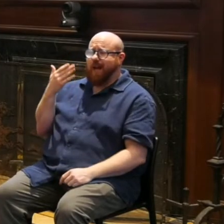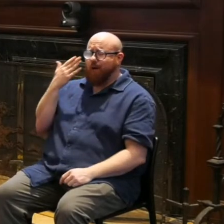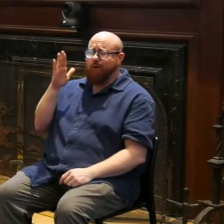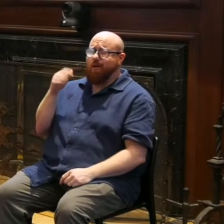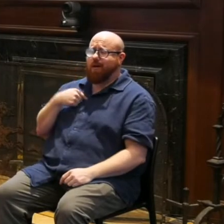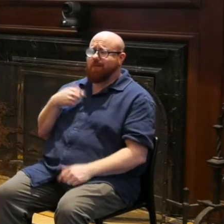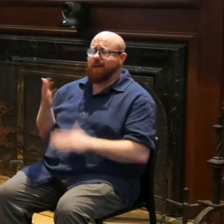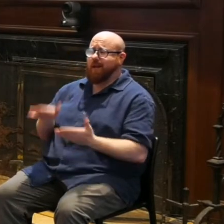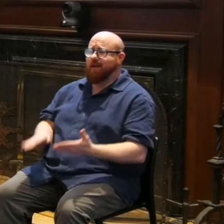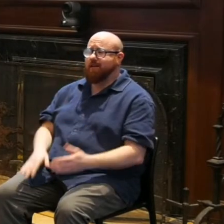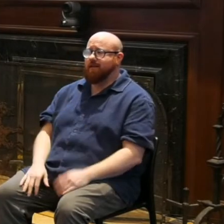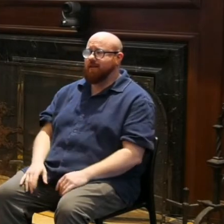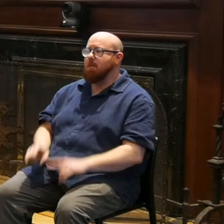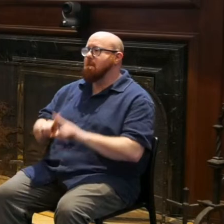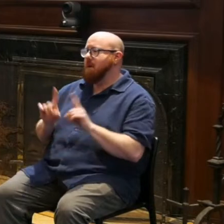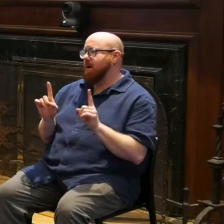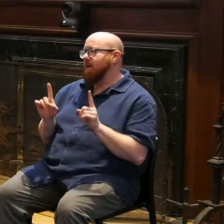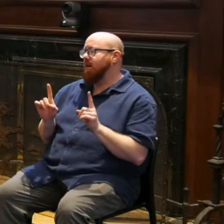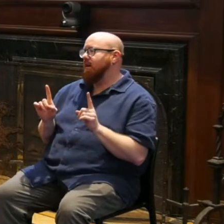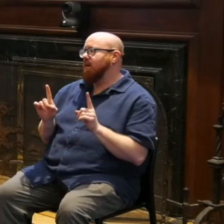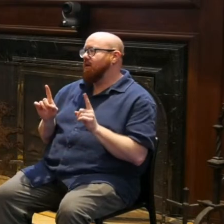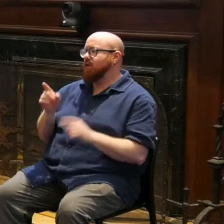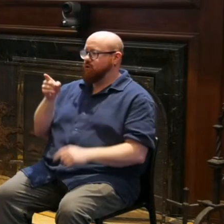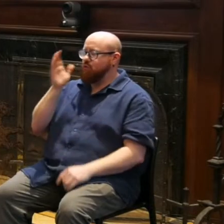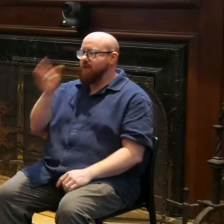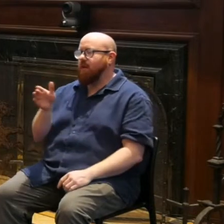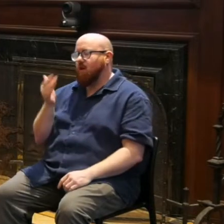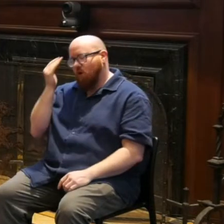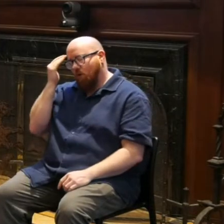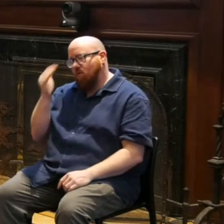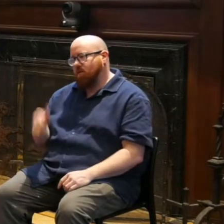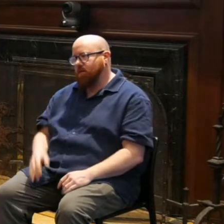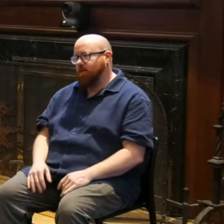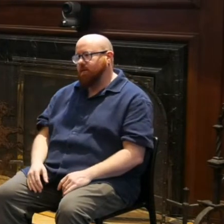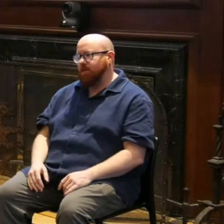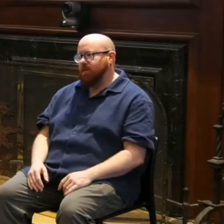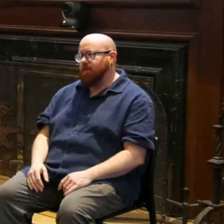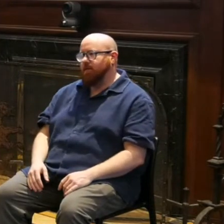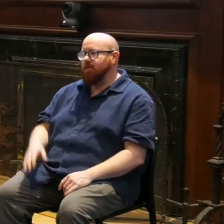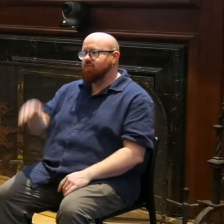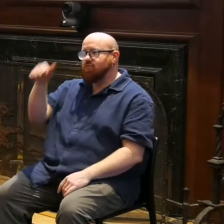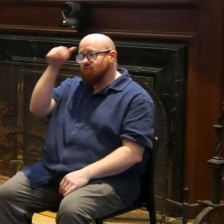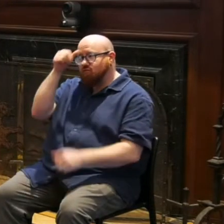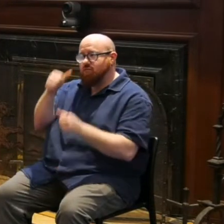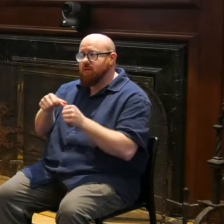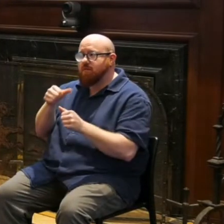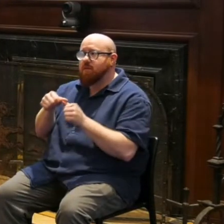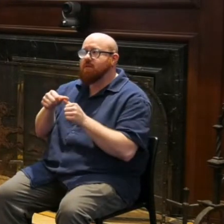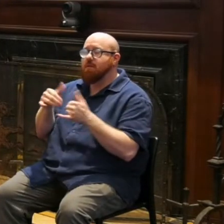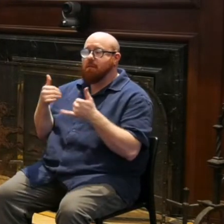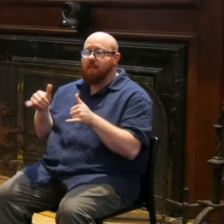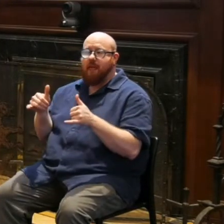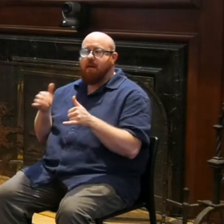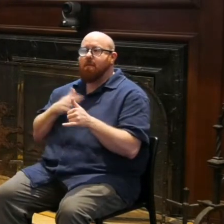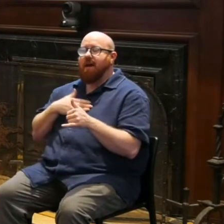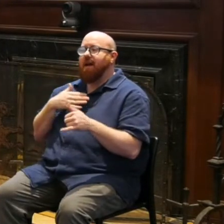gone, but you will. Just remember to play my favorite